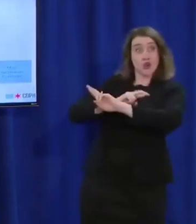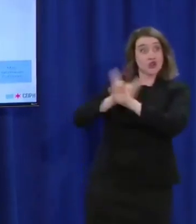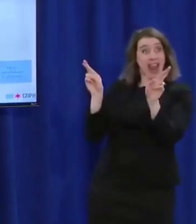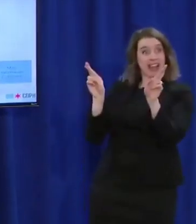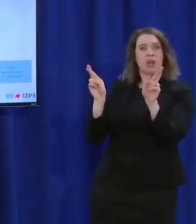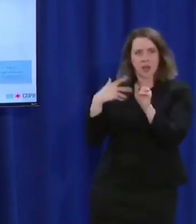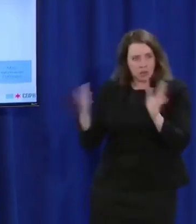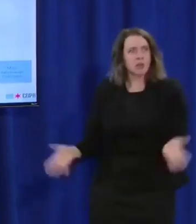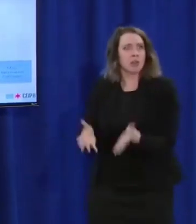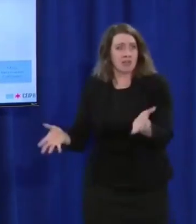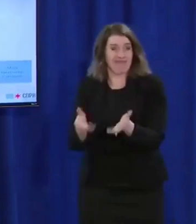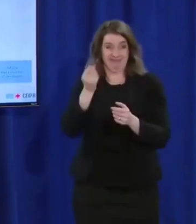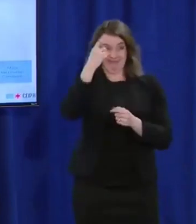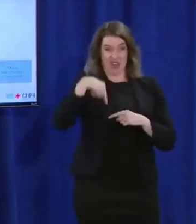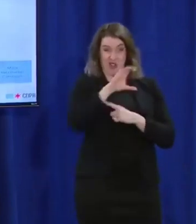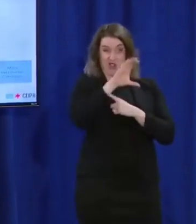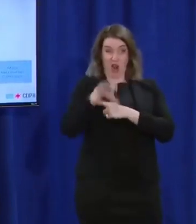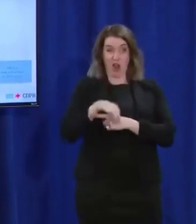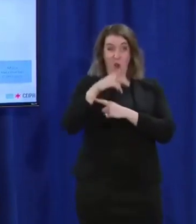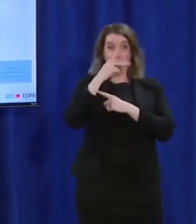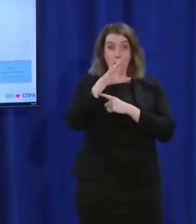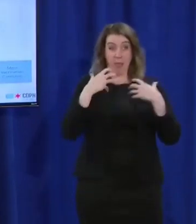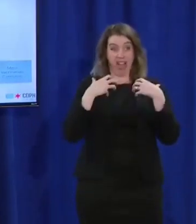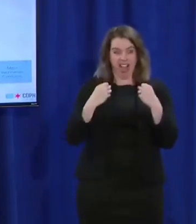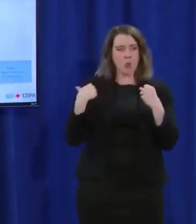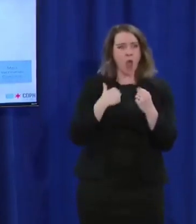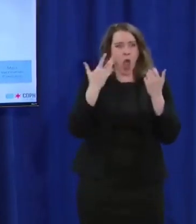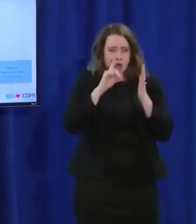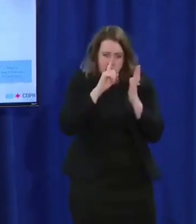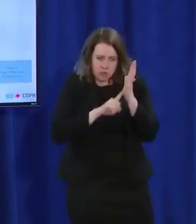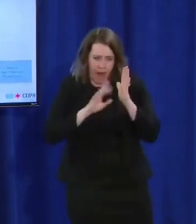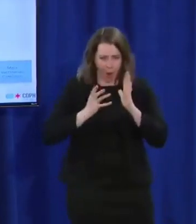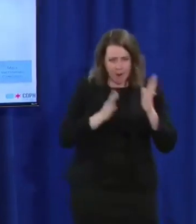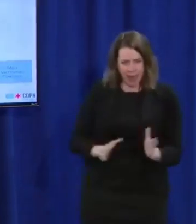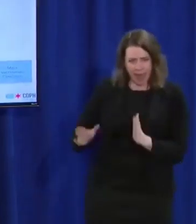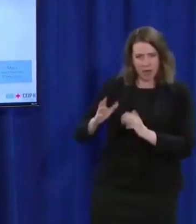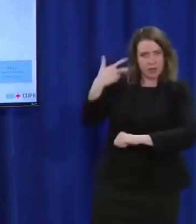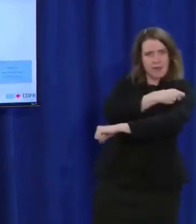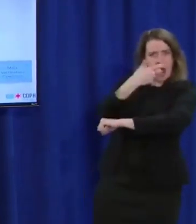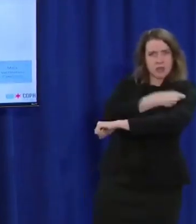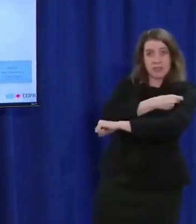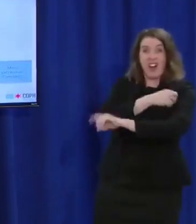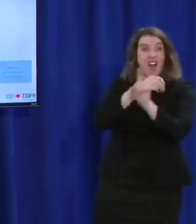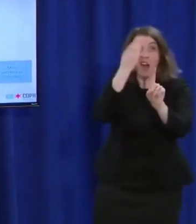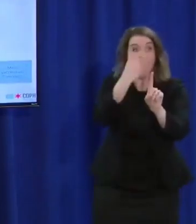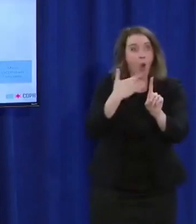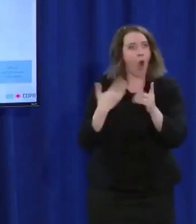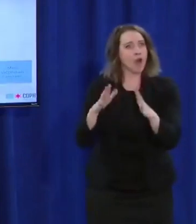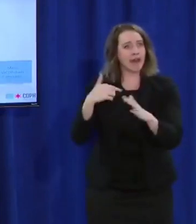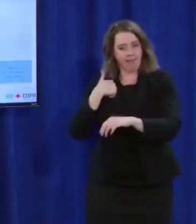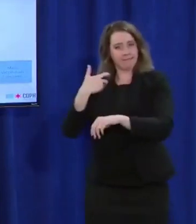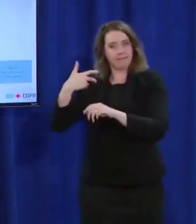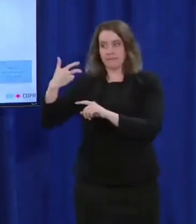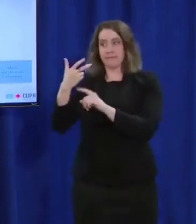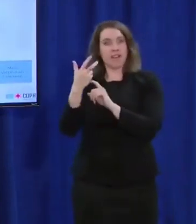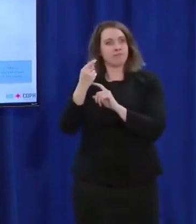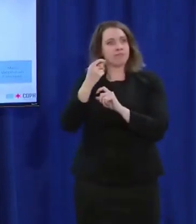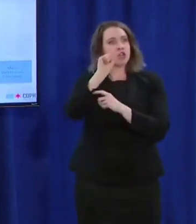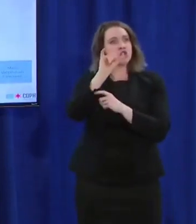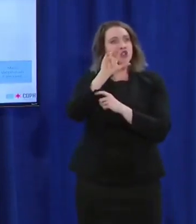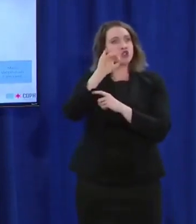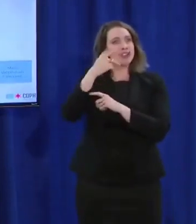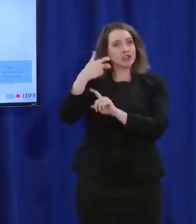is already deep in the planning stages around vaccination. We've already bought the syringes. We already know where it's going to happen. We're